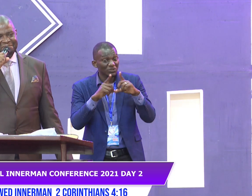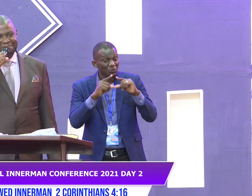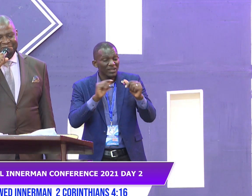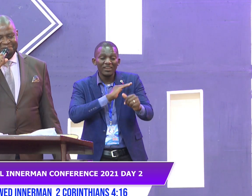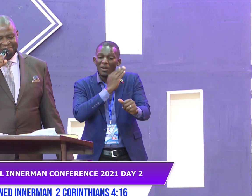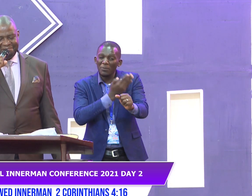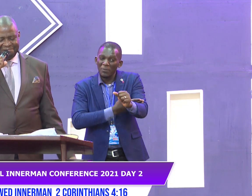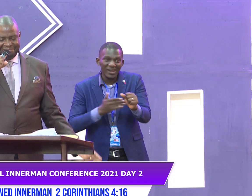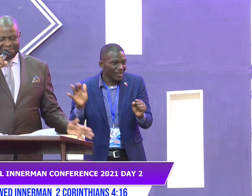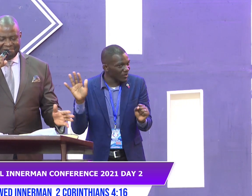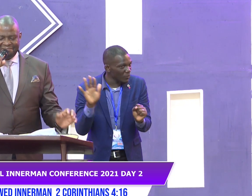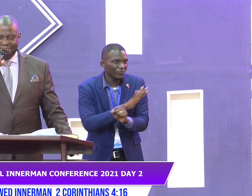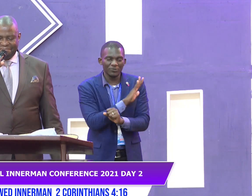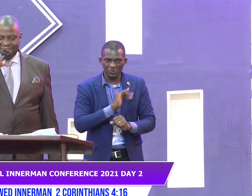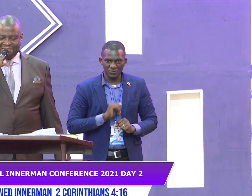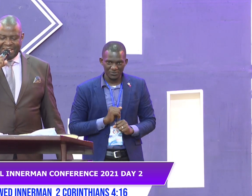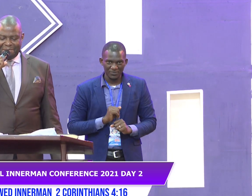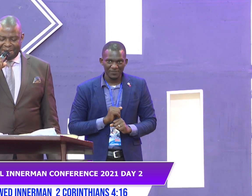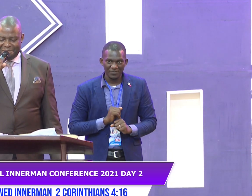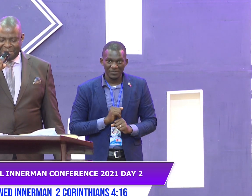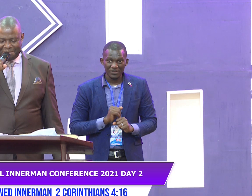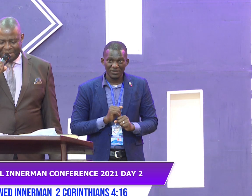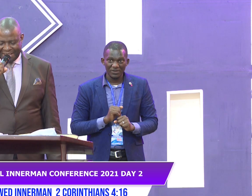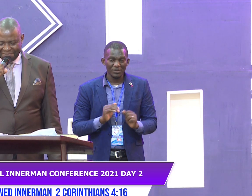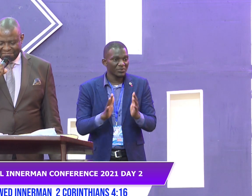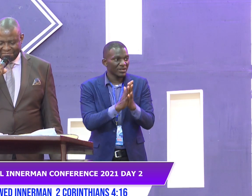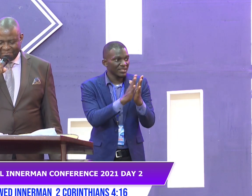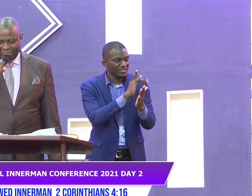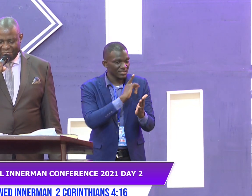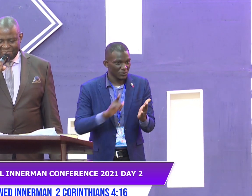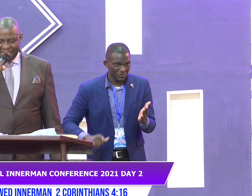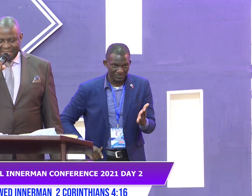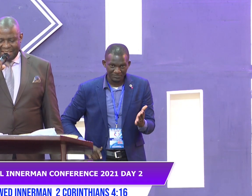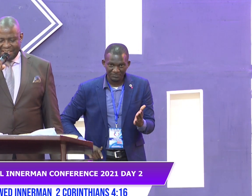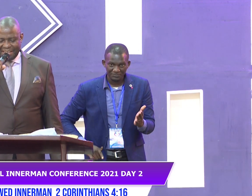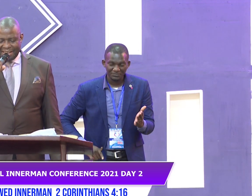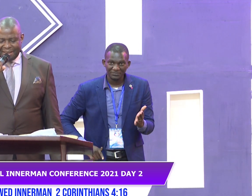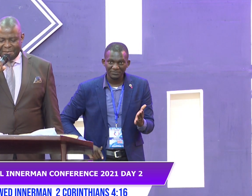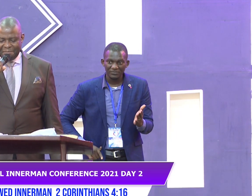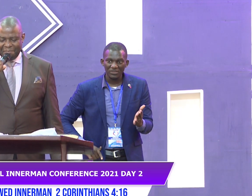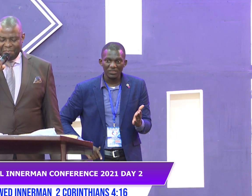Words may appear to be few, but it's power. May the Lord be glorified.